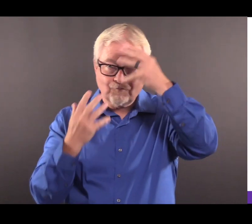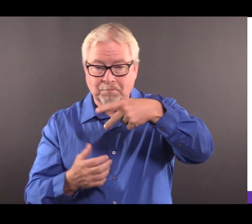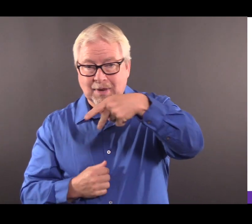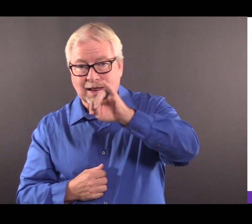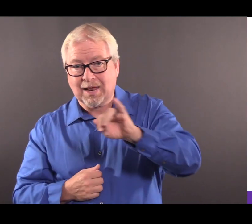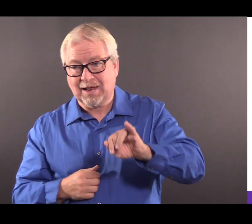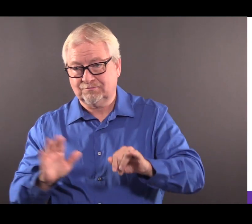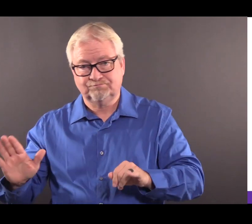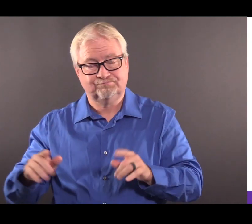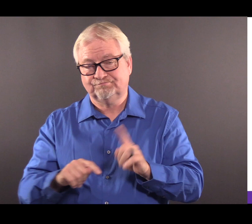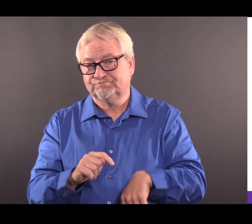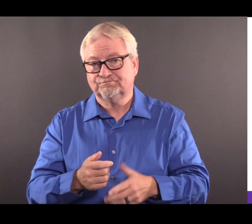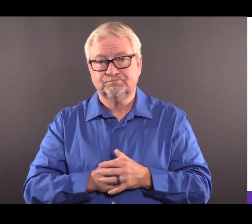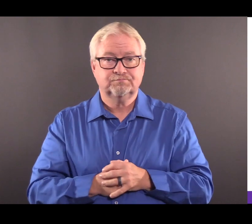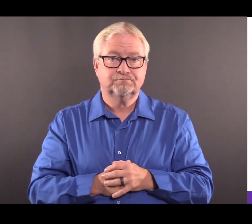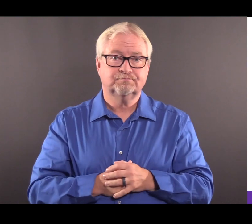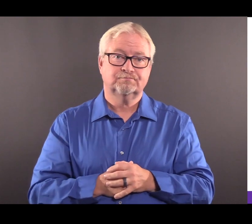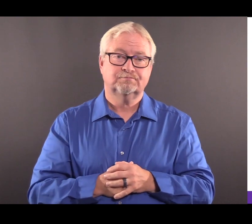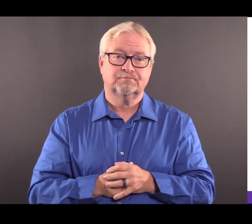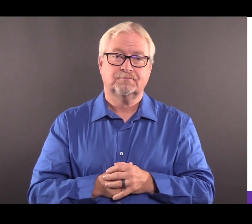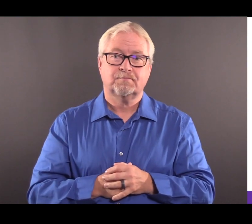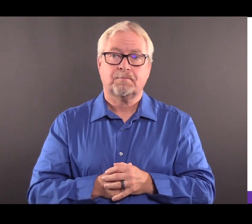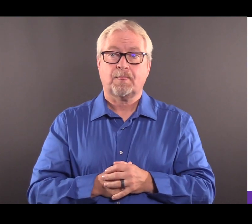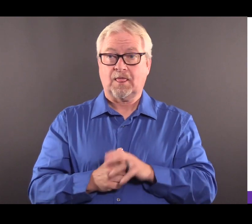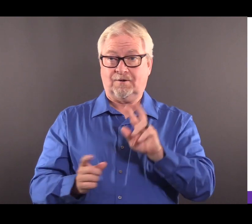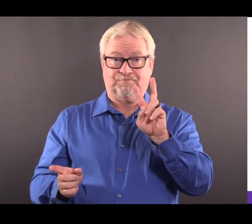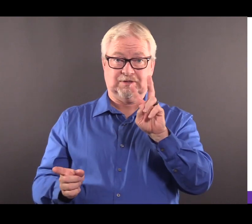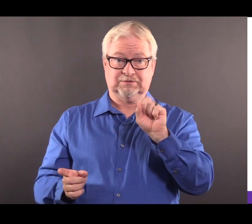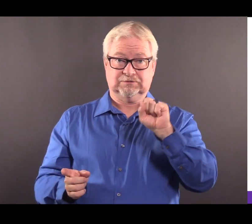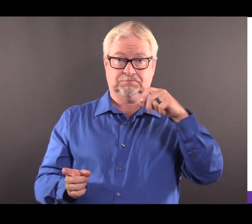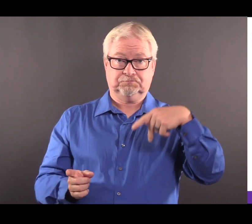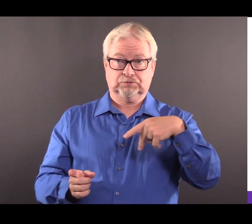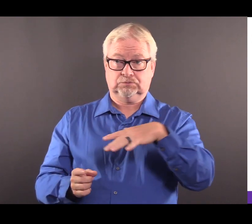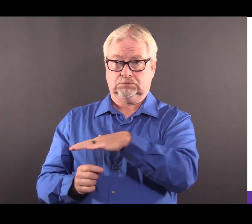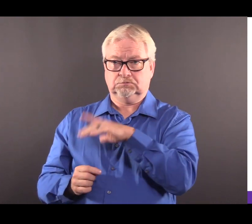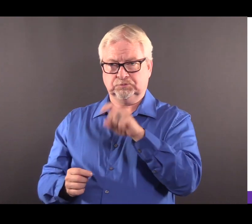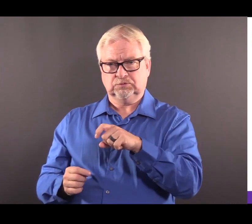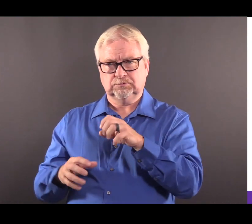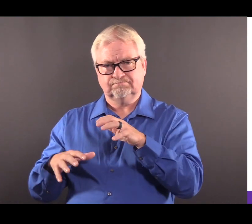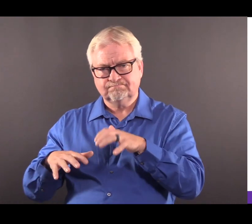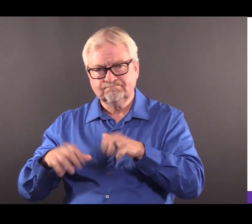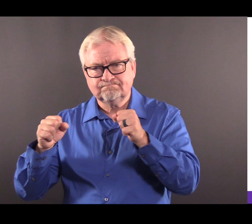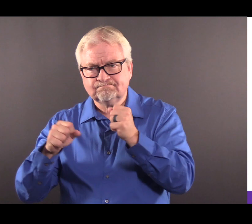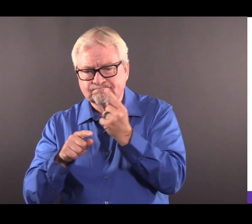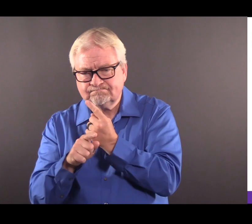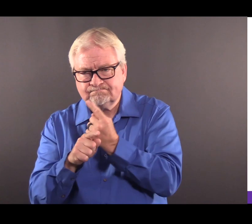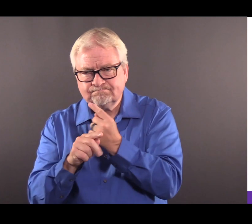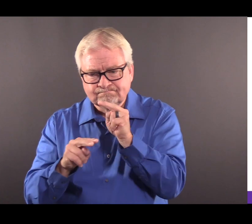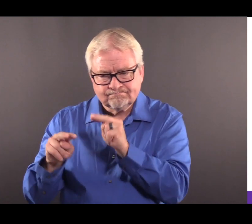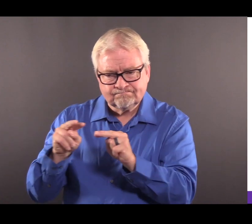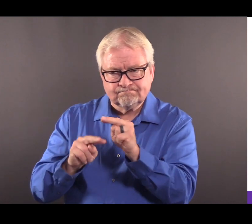personally identifying information, or PII. A VSP must take